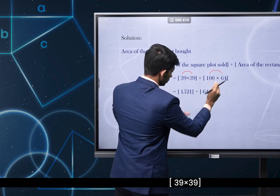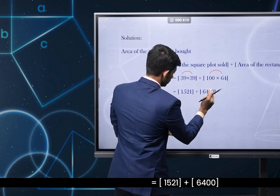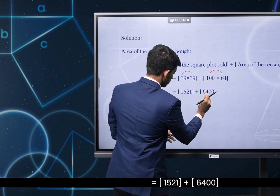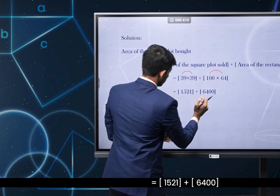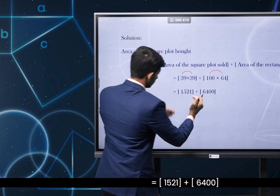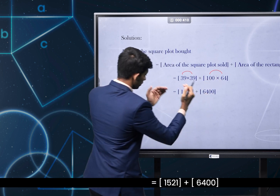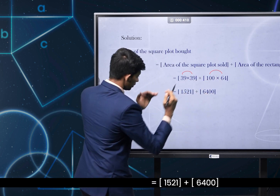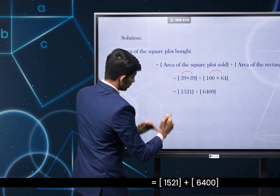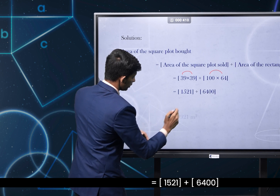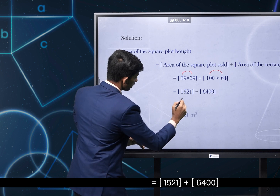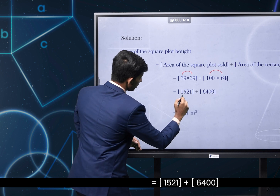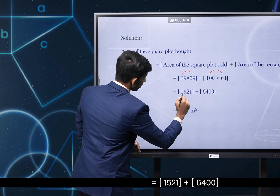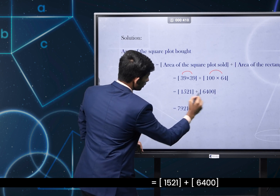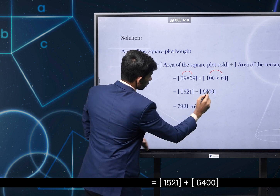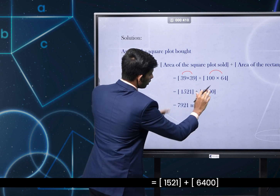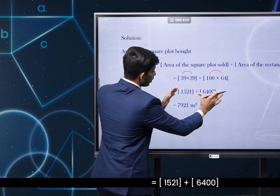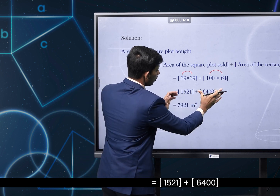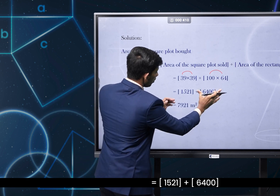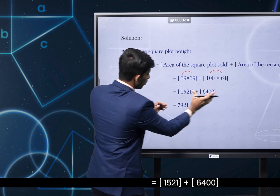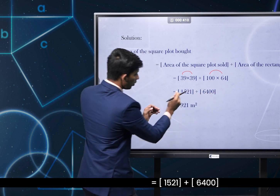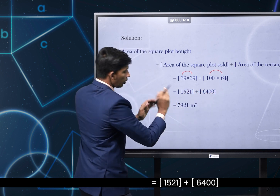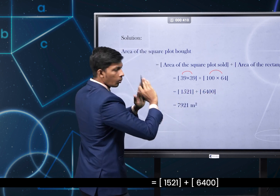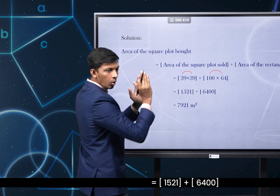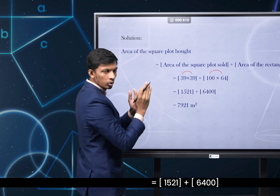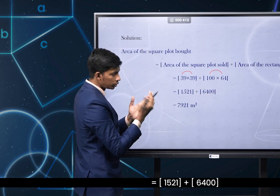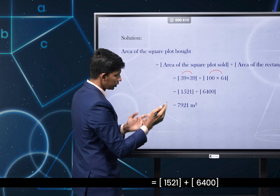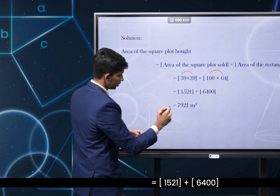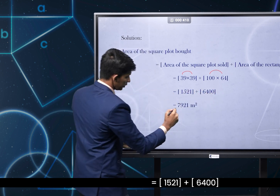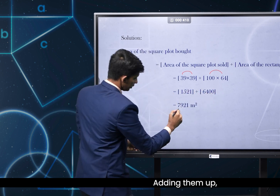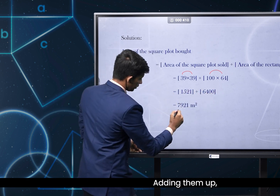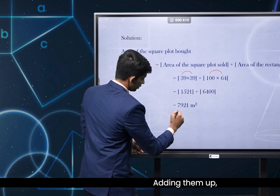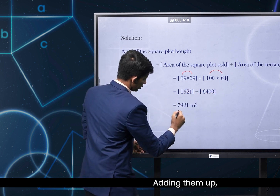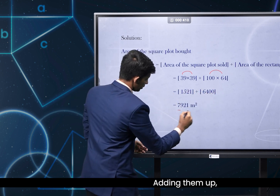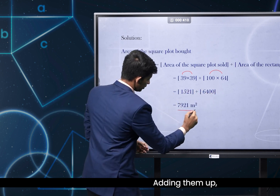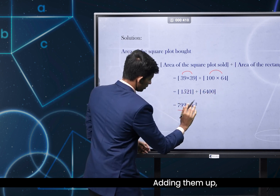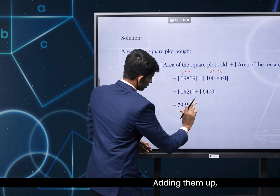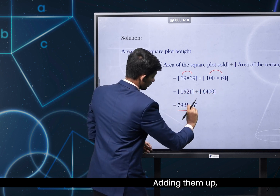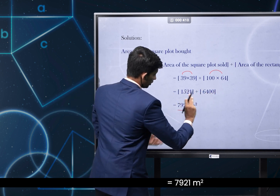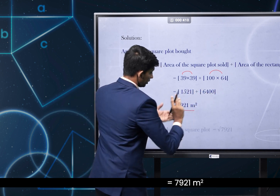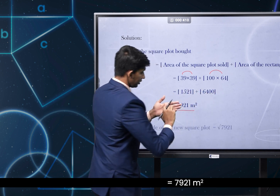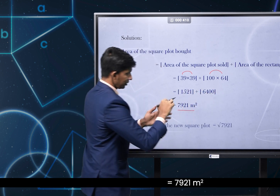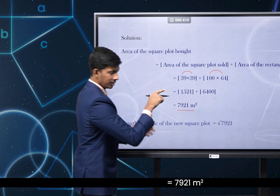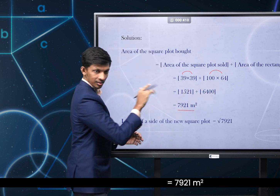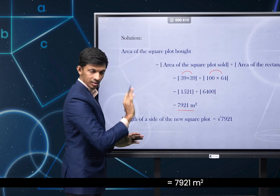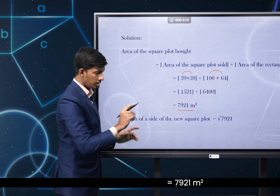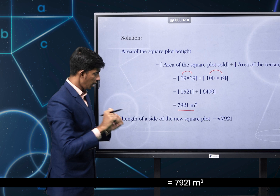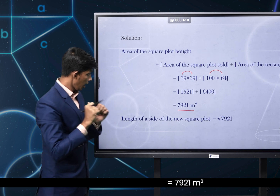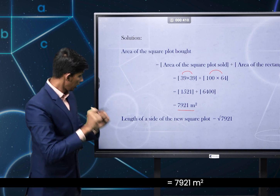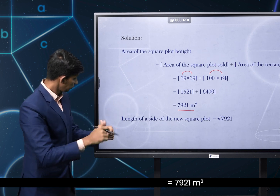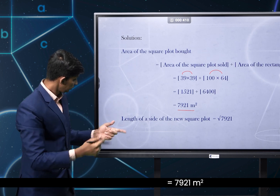us 1521 plus 100 into 64 is 6400. Adding them up, we get 7921